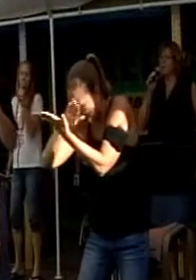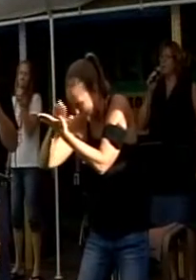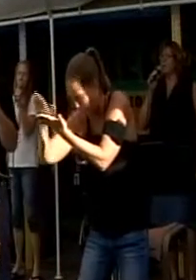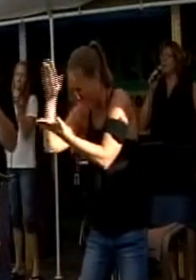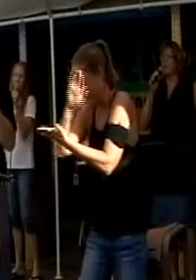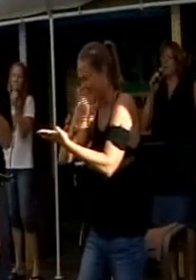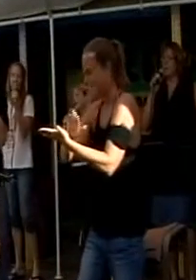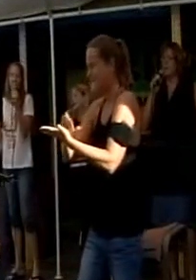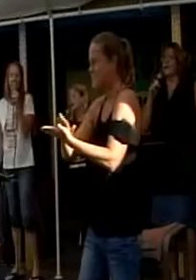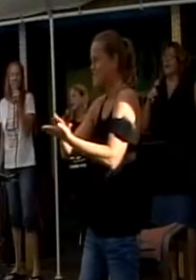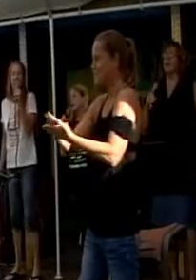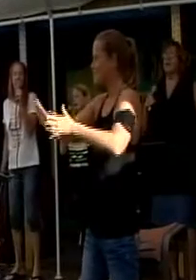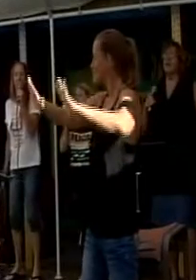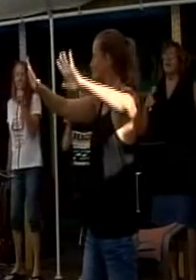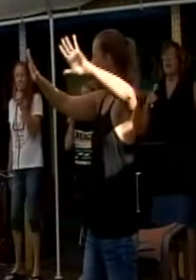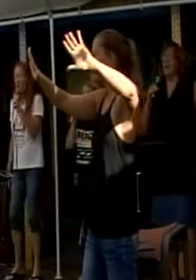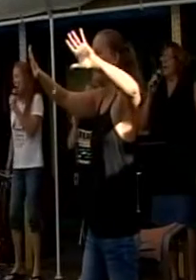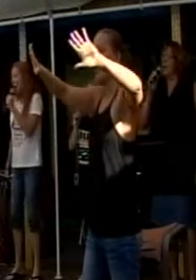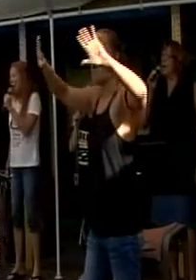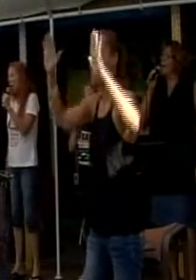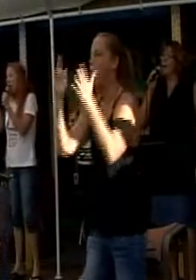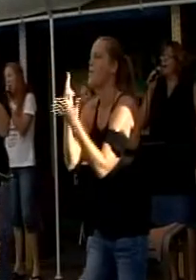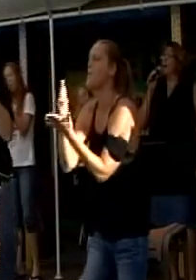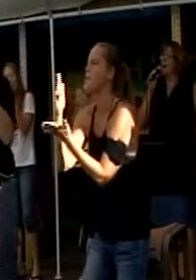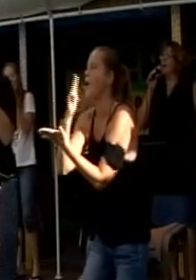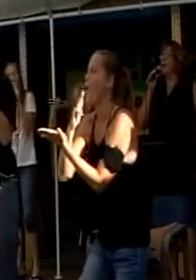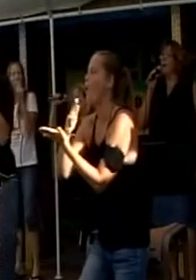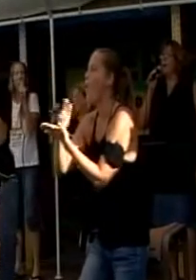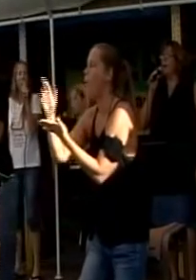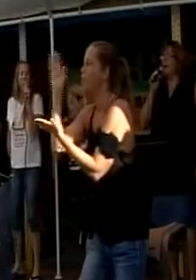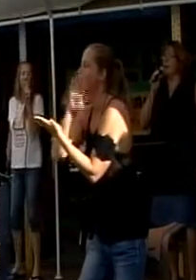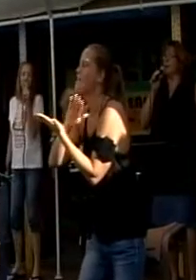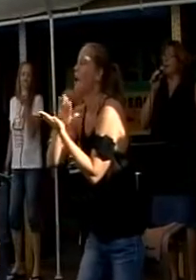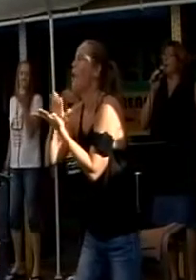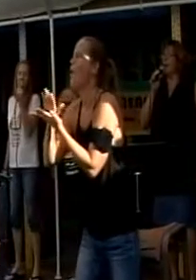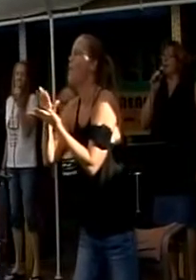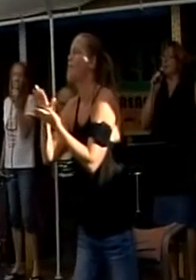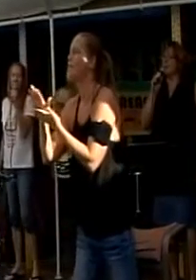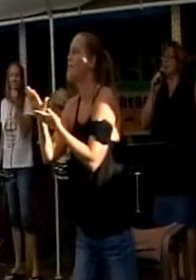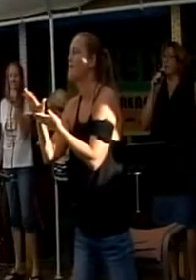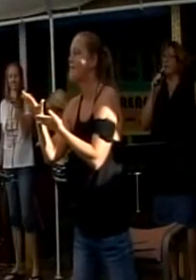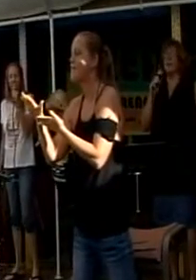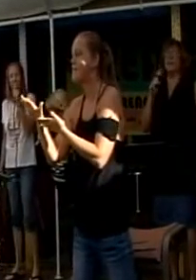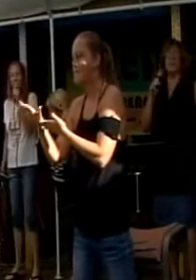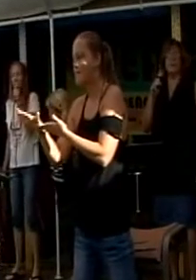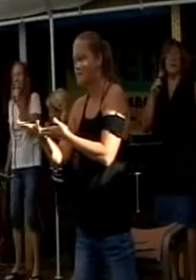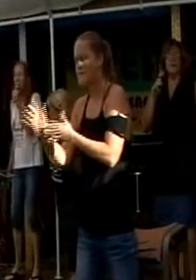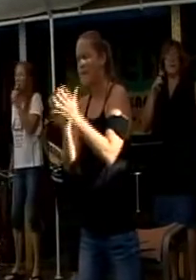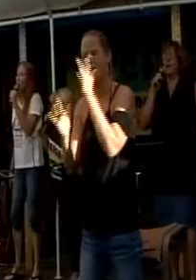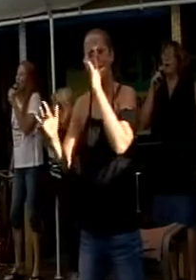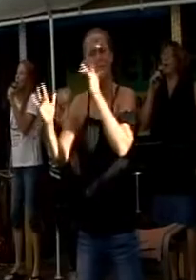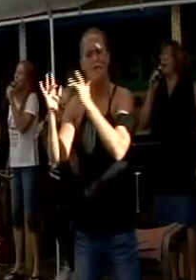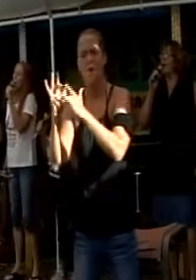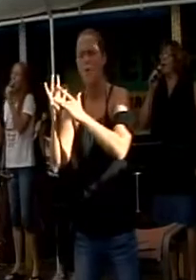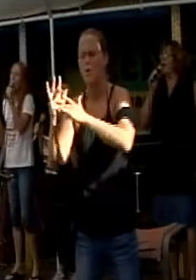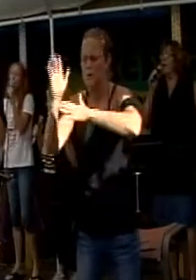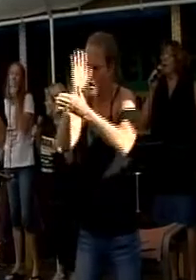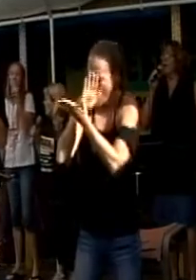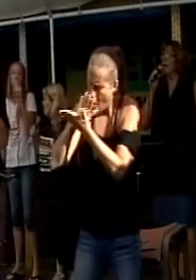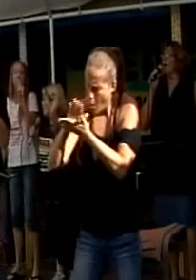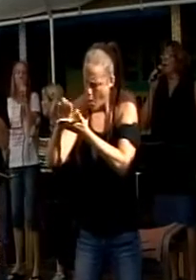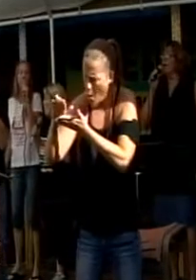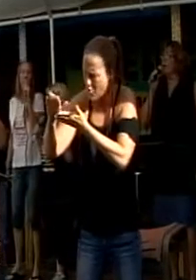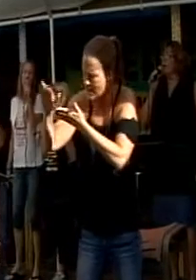Holy, holy, you are holy, holy, holy, Jesus.